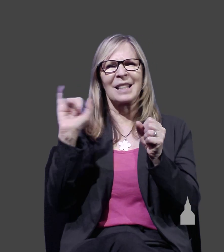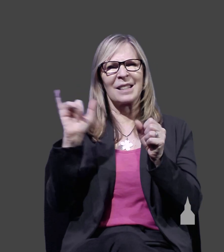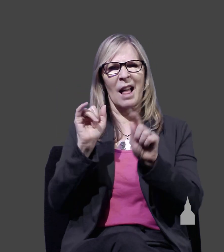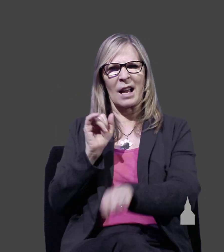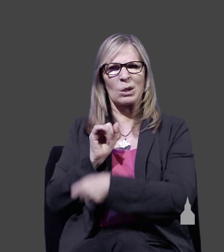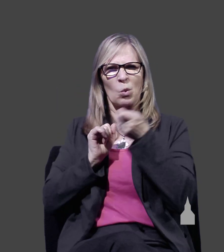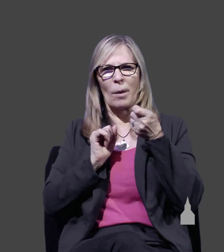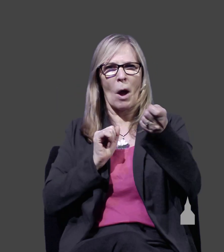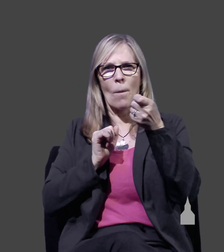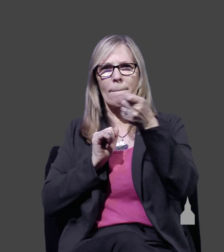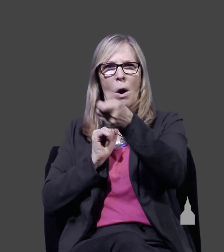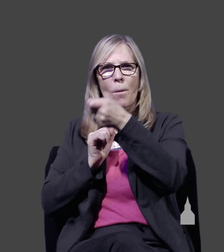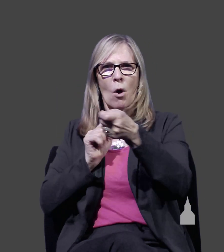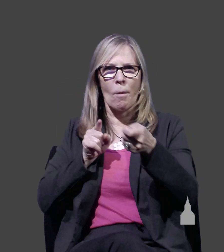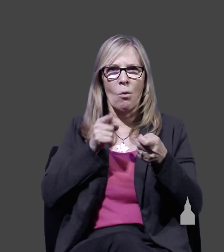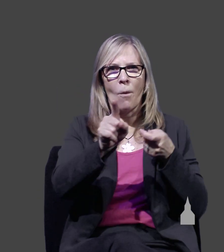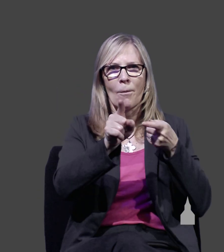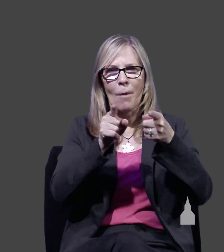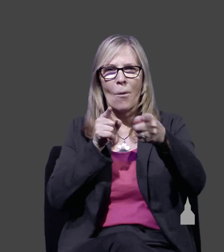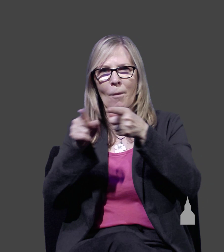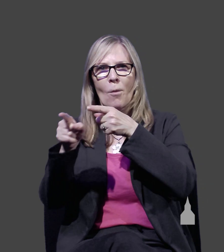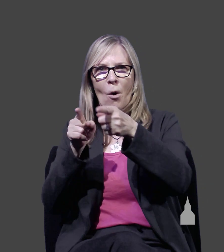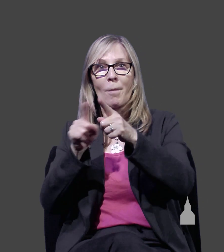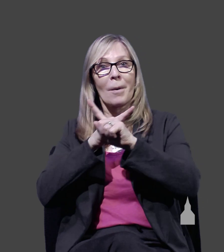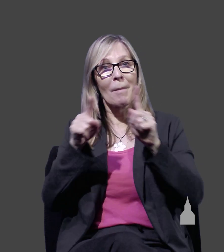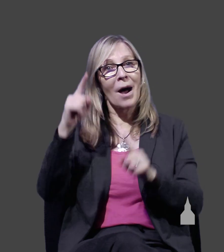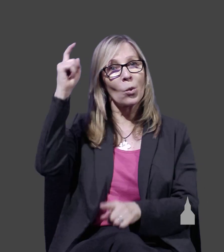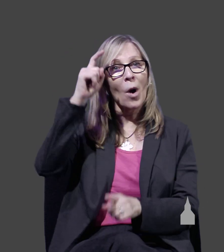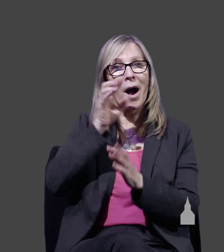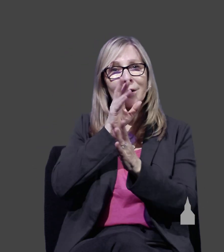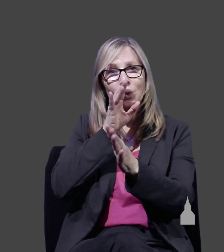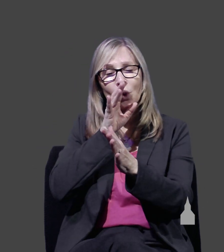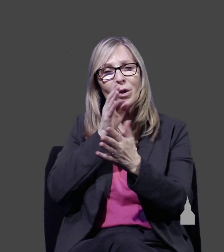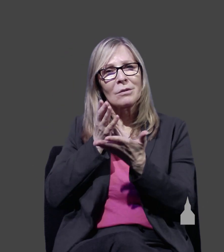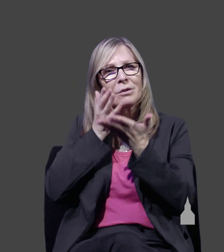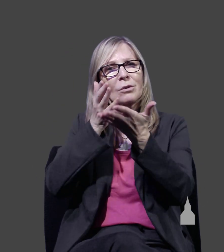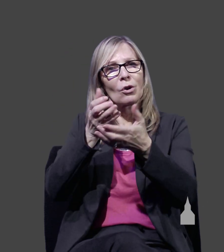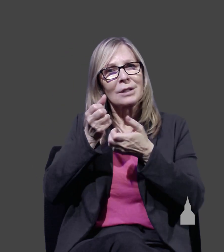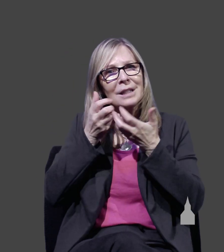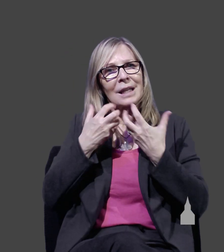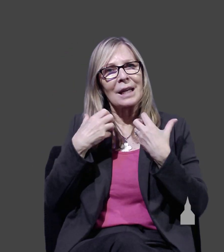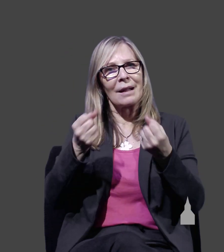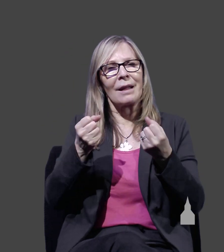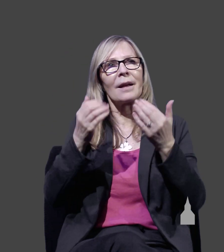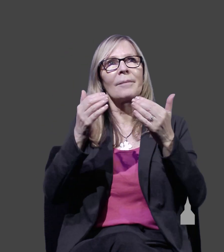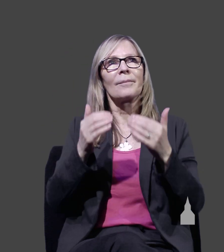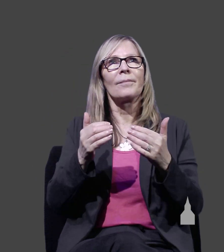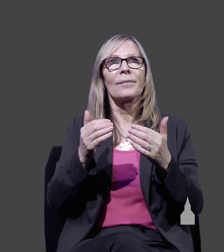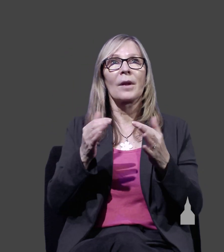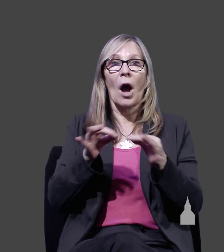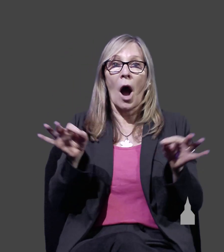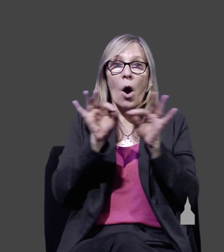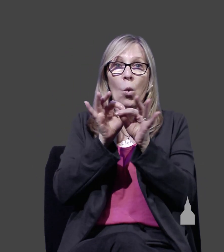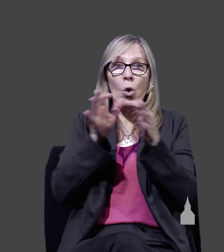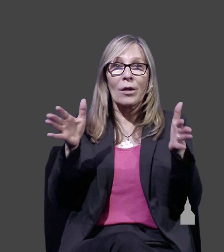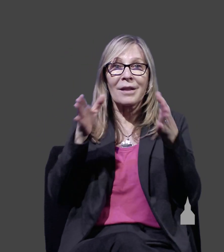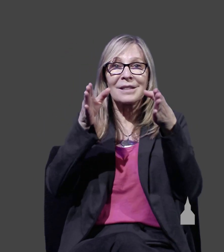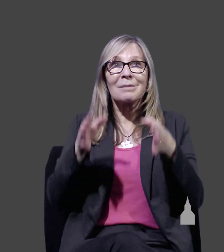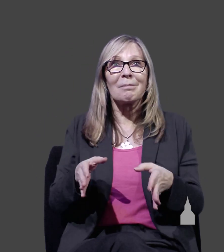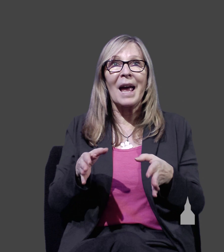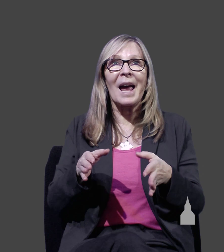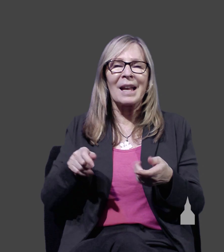healing. Proverbs 16:27-28, a worthless man digs up evil while his words are like